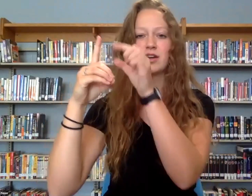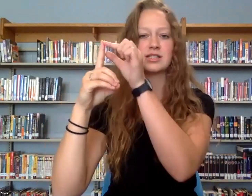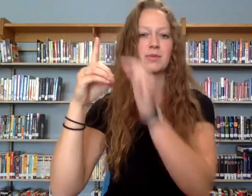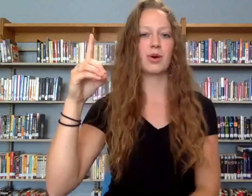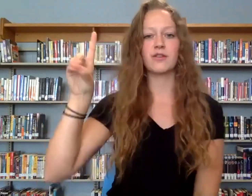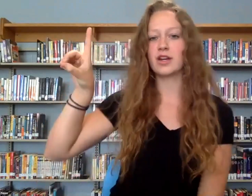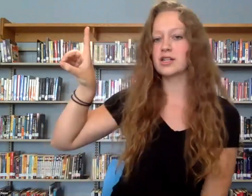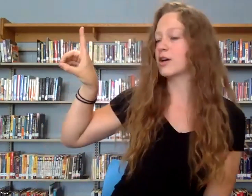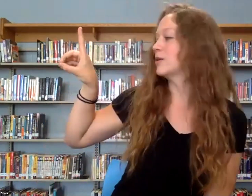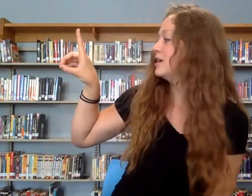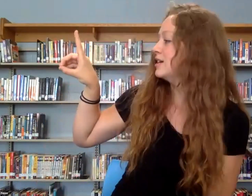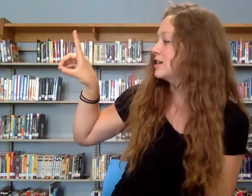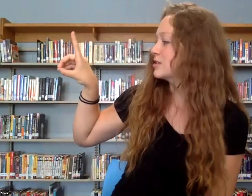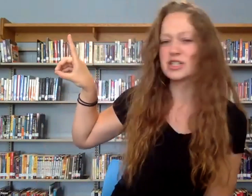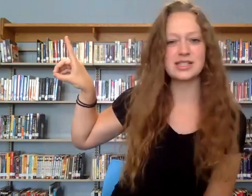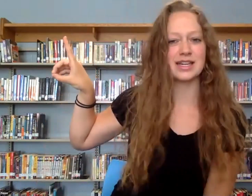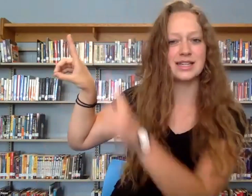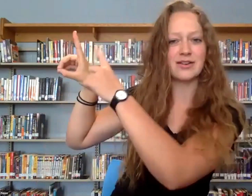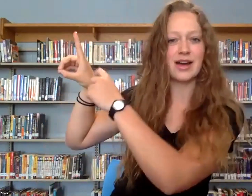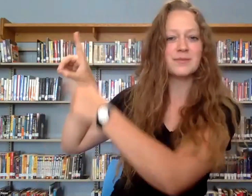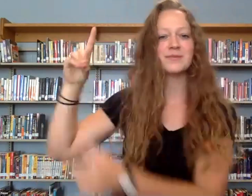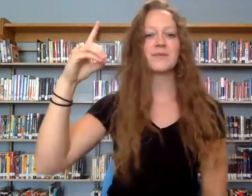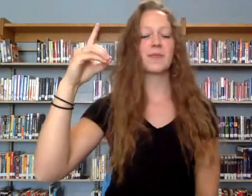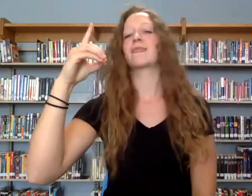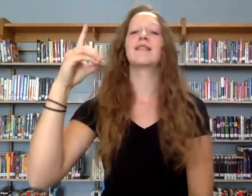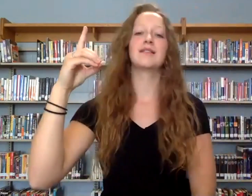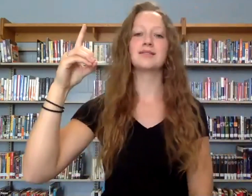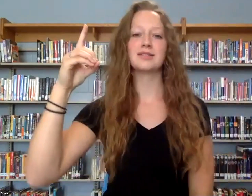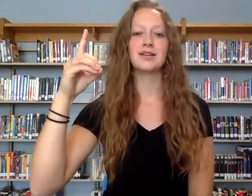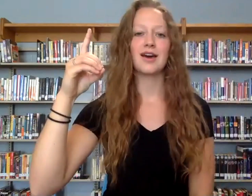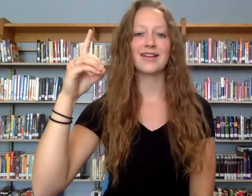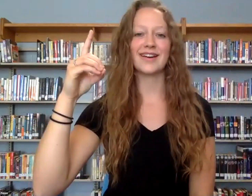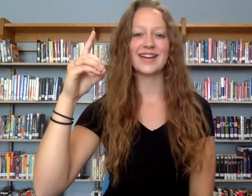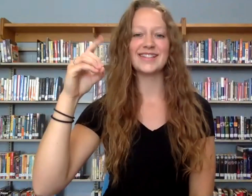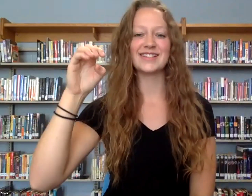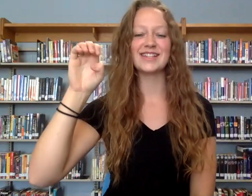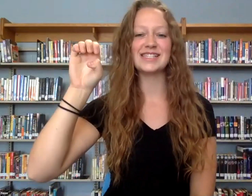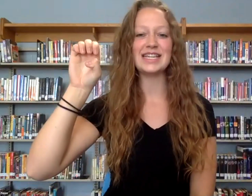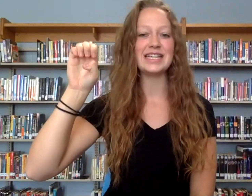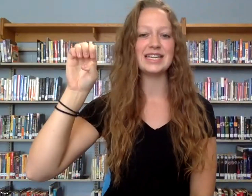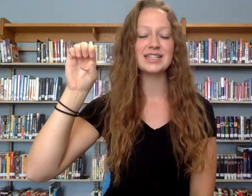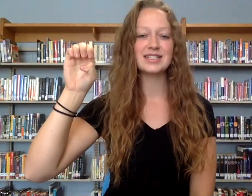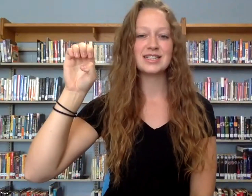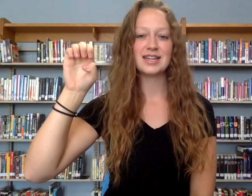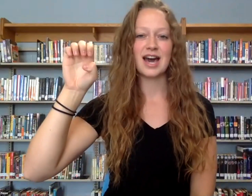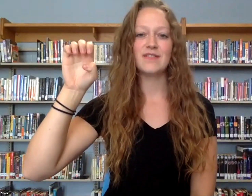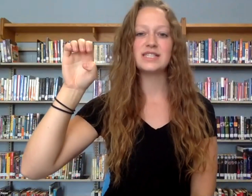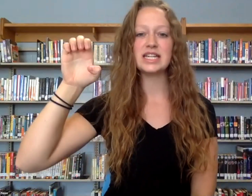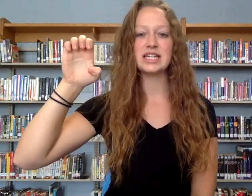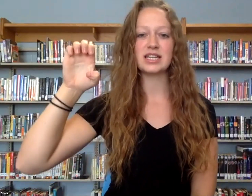except the pointer finger, so sort of looks like a D, right? Mm-hmm. All right, so this is E. I've seen it kind